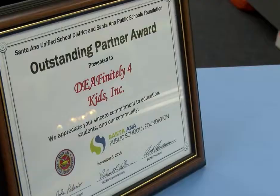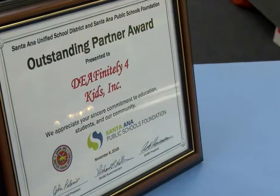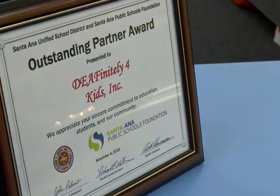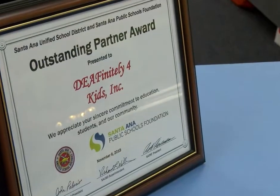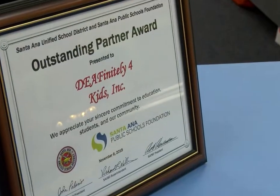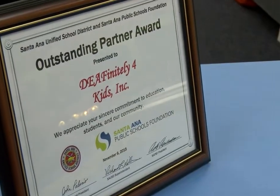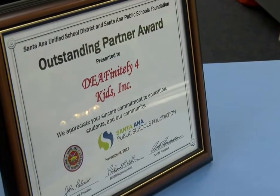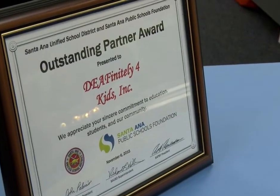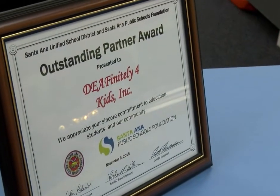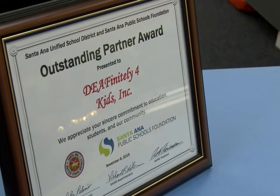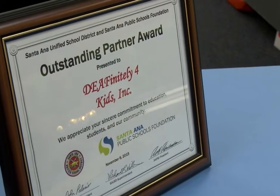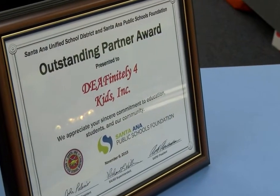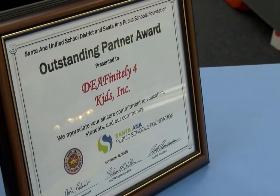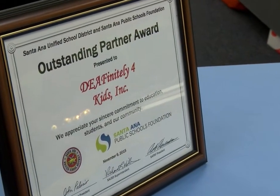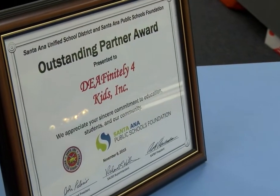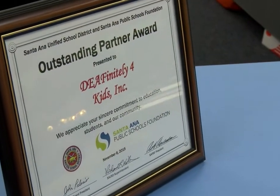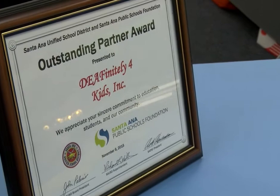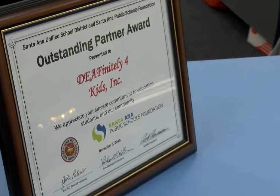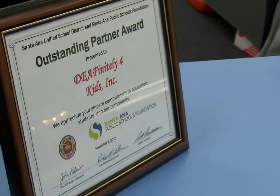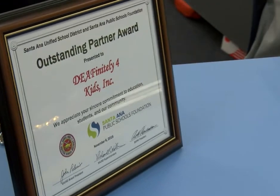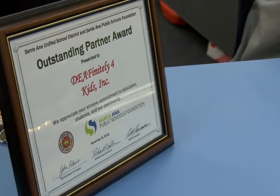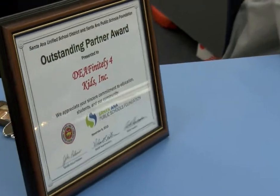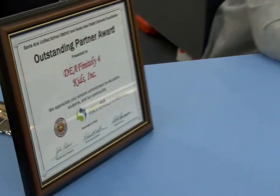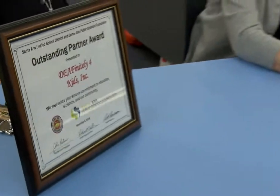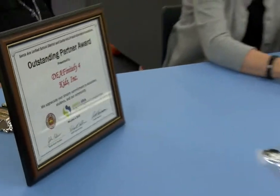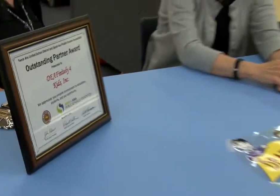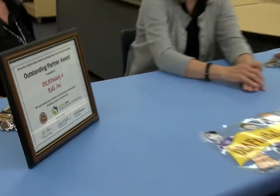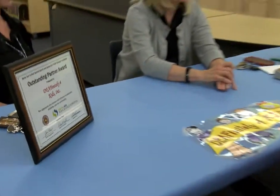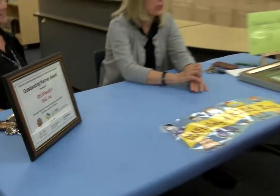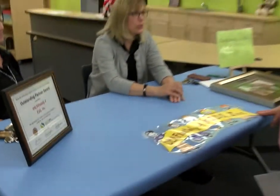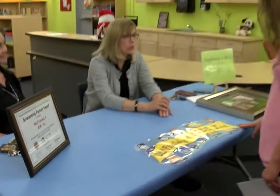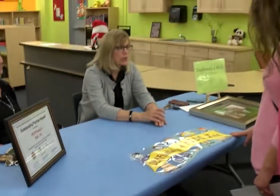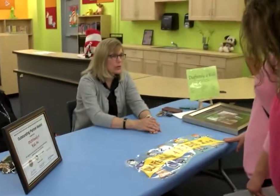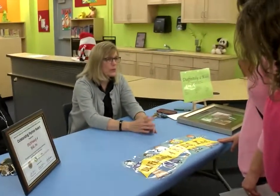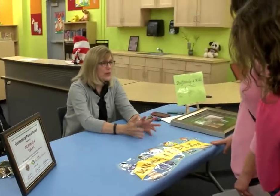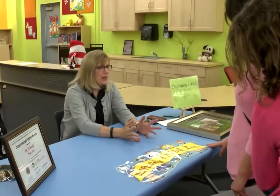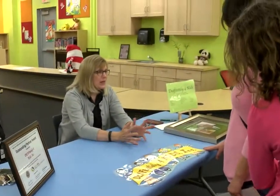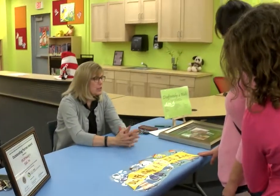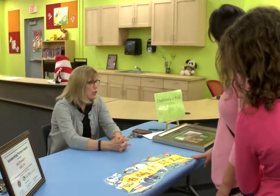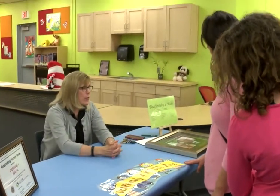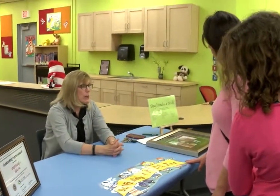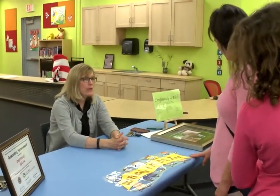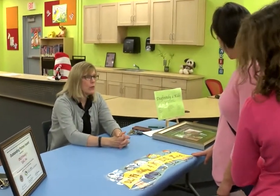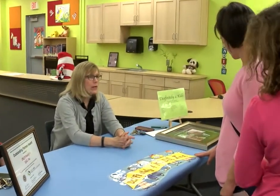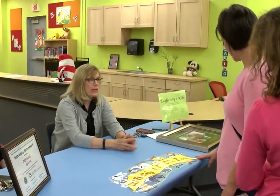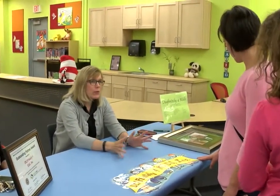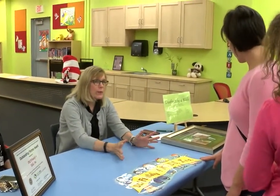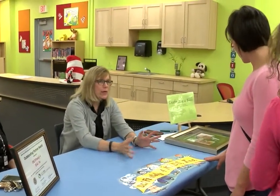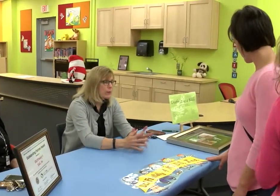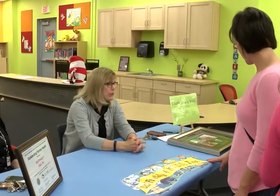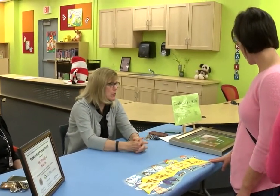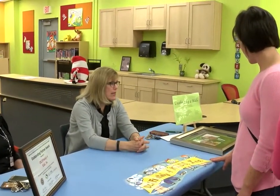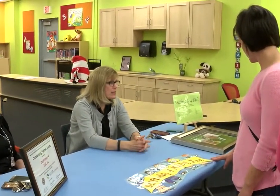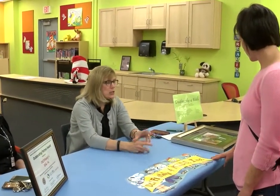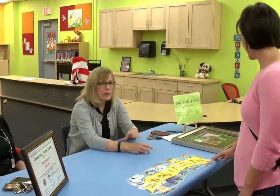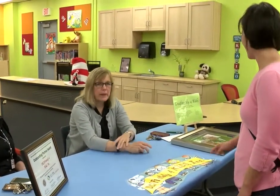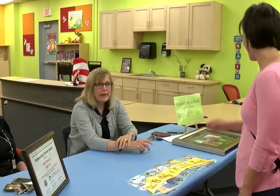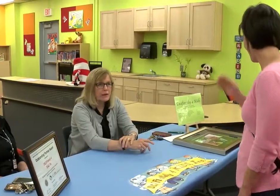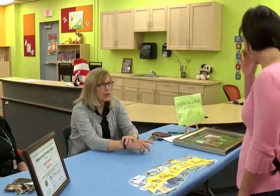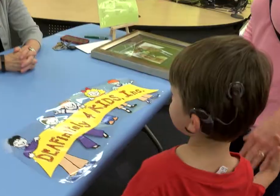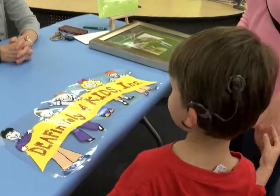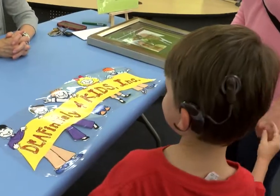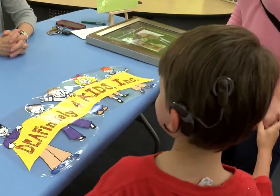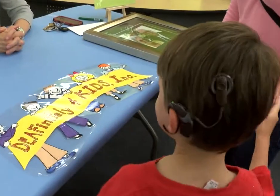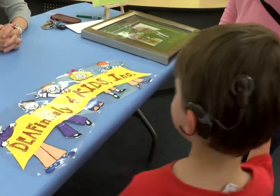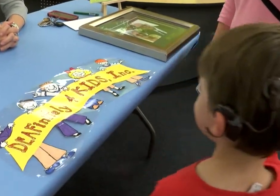with the community, with the DHH and all the rest of the parents. We form a group, and we're from PTA, so